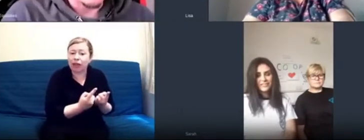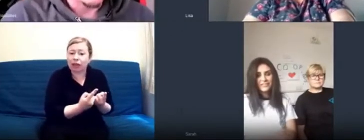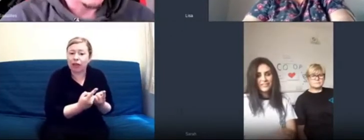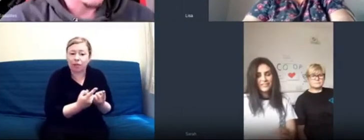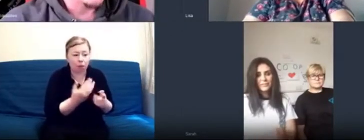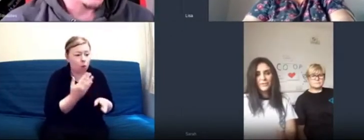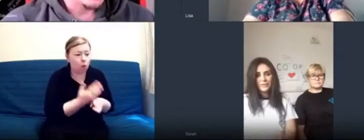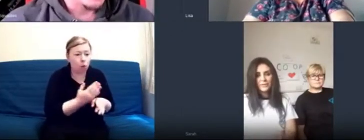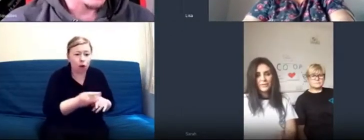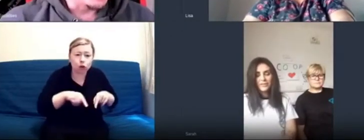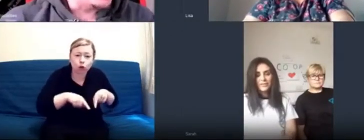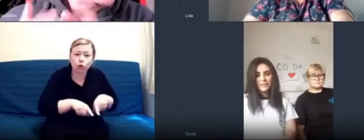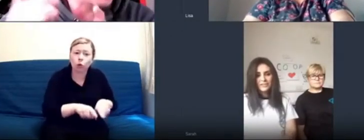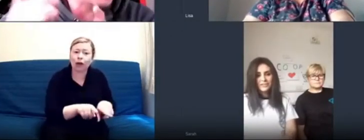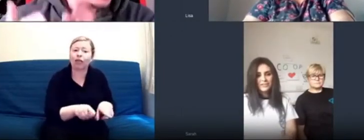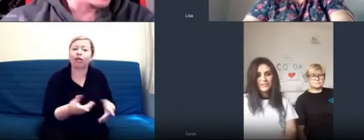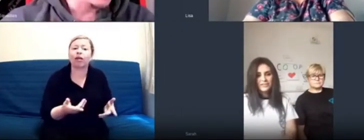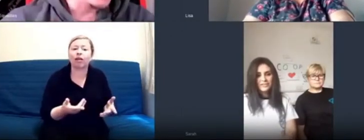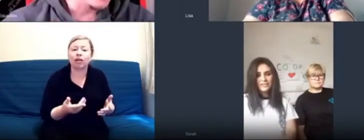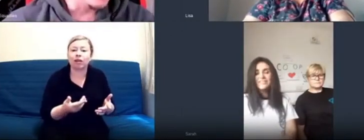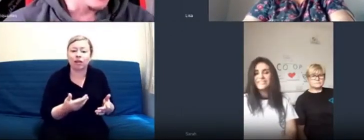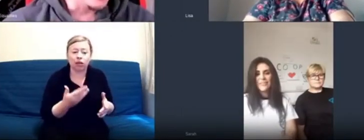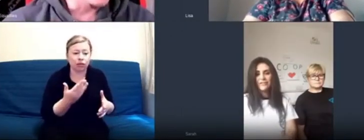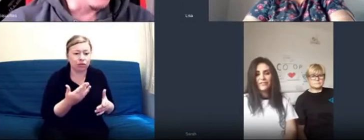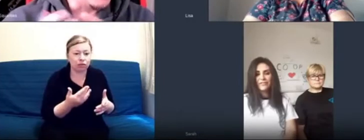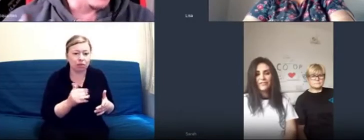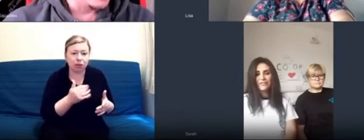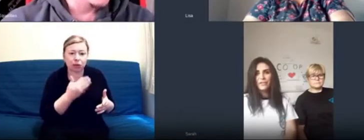parallel. It's kind of like a complementary approach.